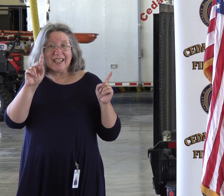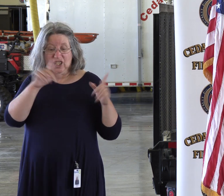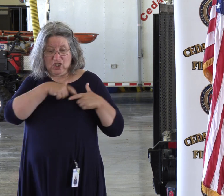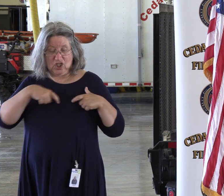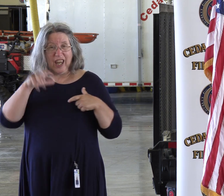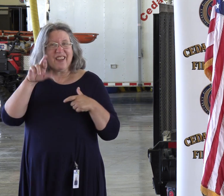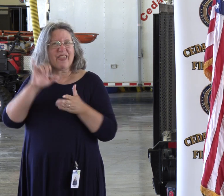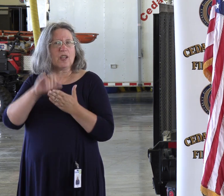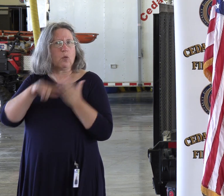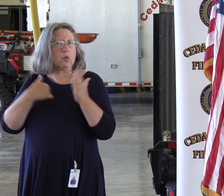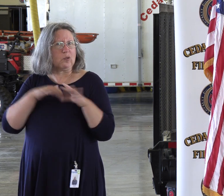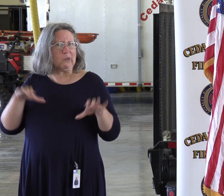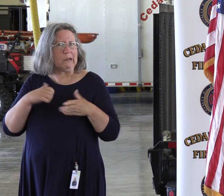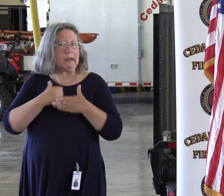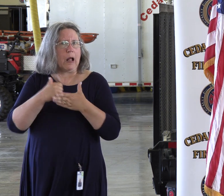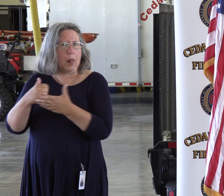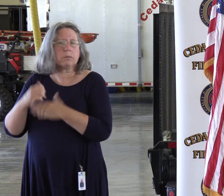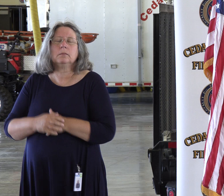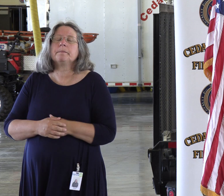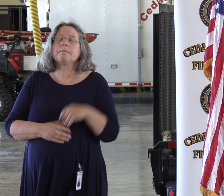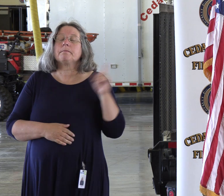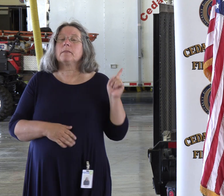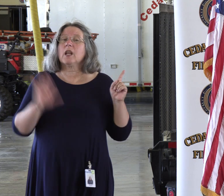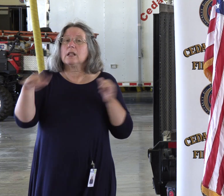And the last thing I wanted to mention, and probably the most important,